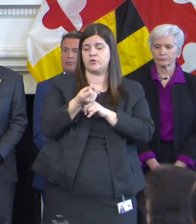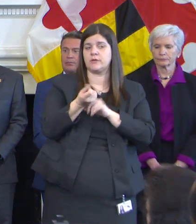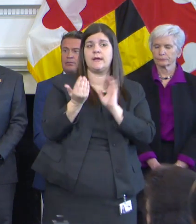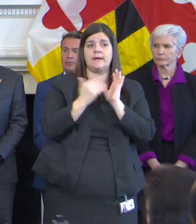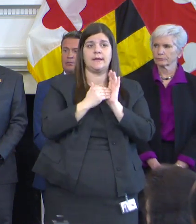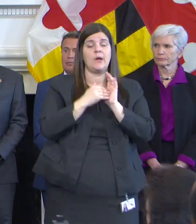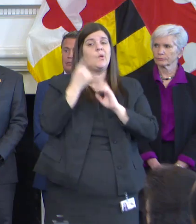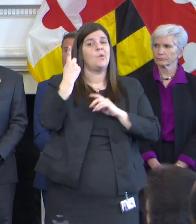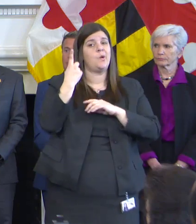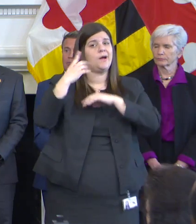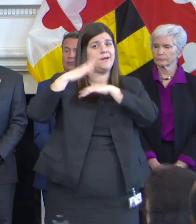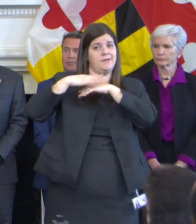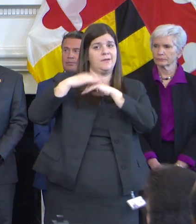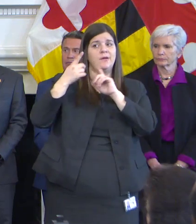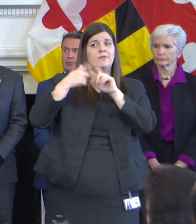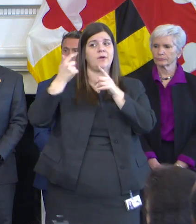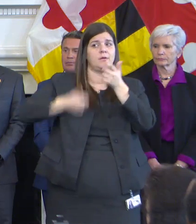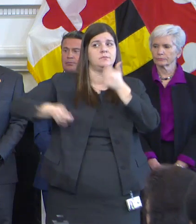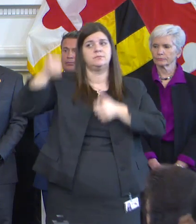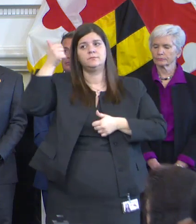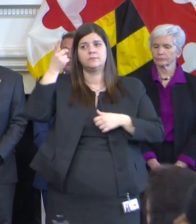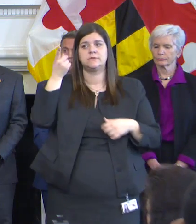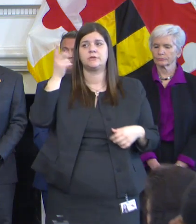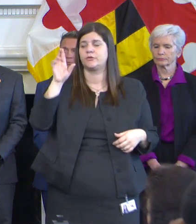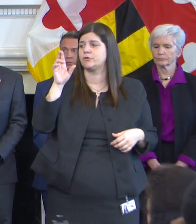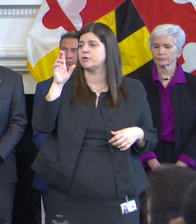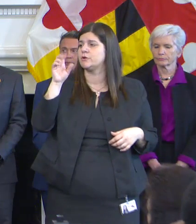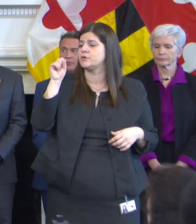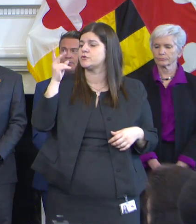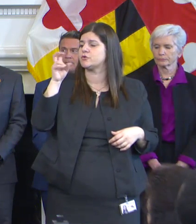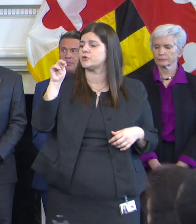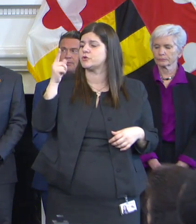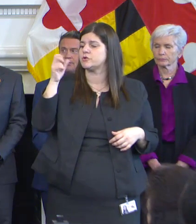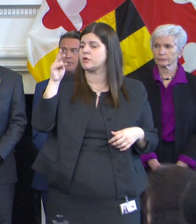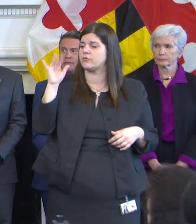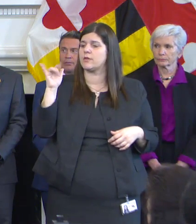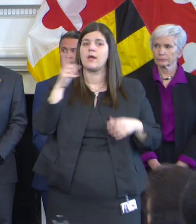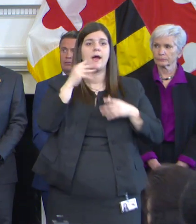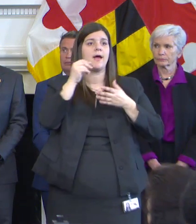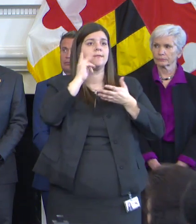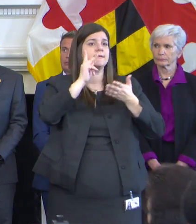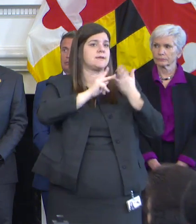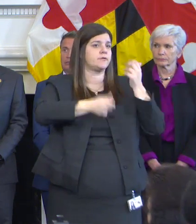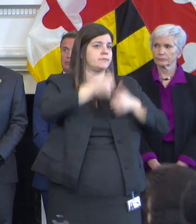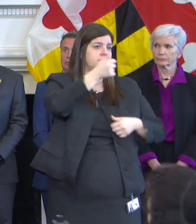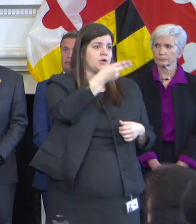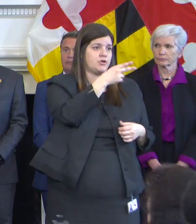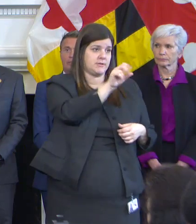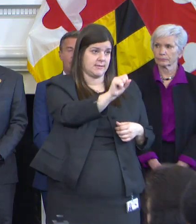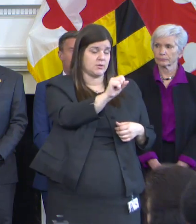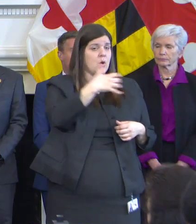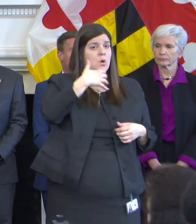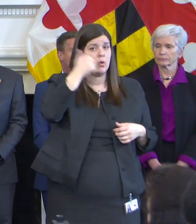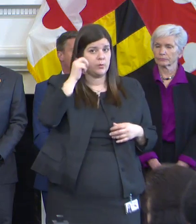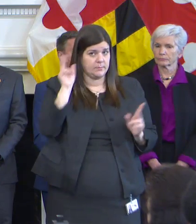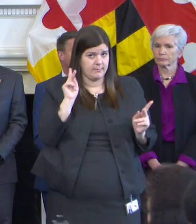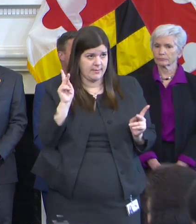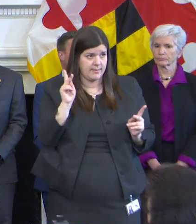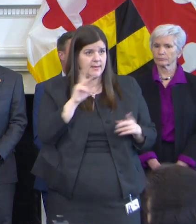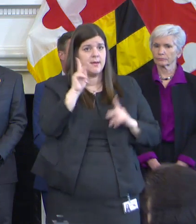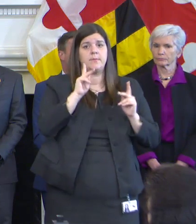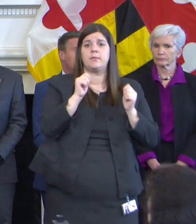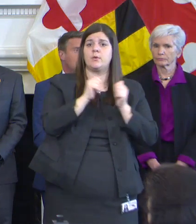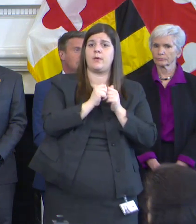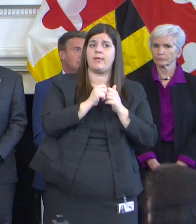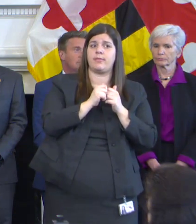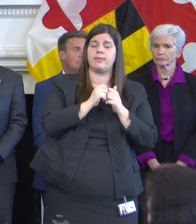General and from the Secretary of HHS was that older people and people with compromised health